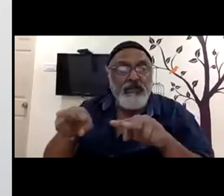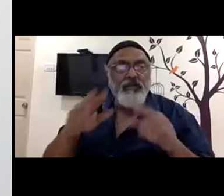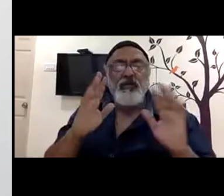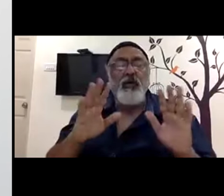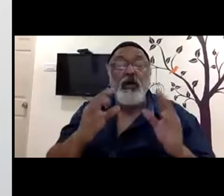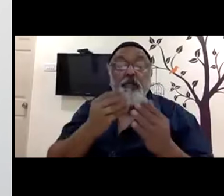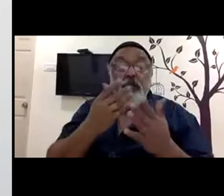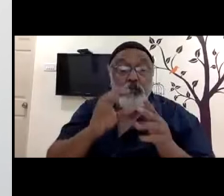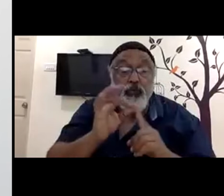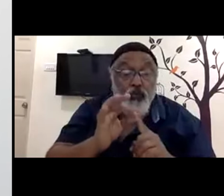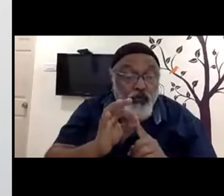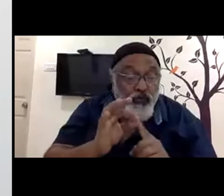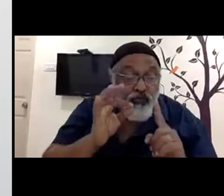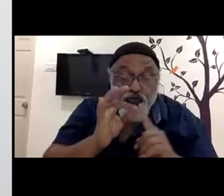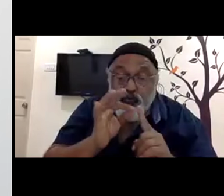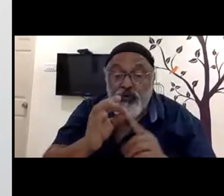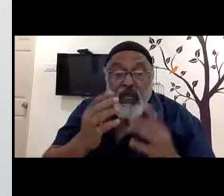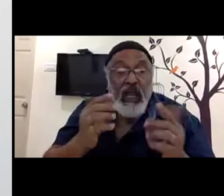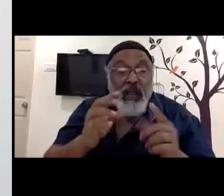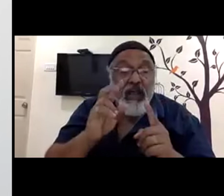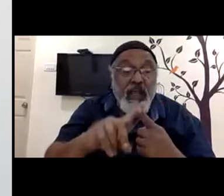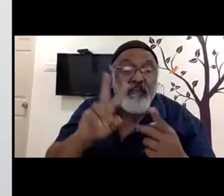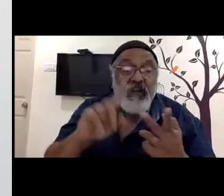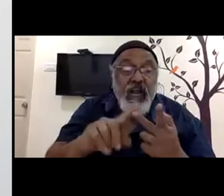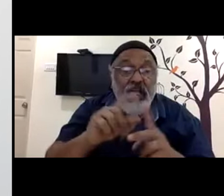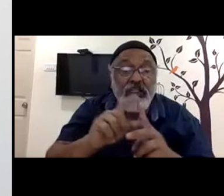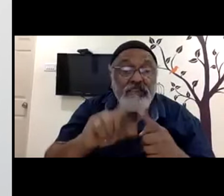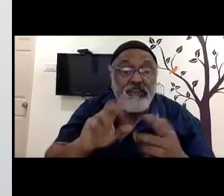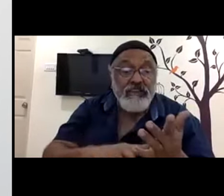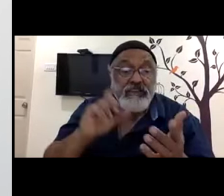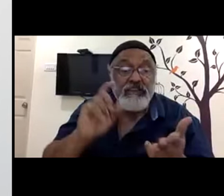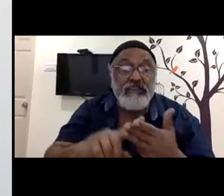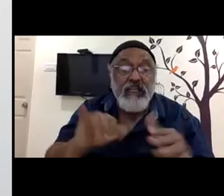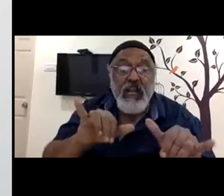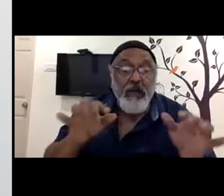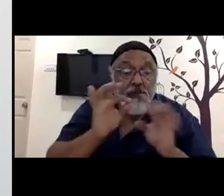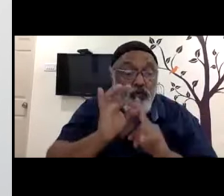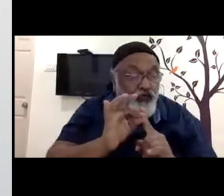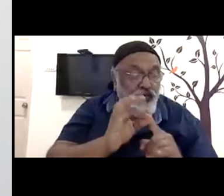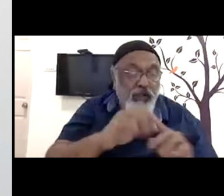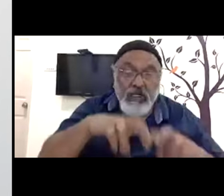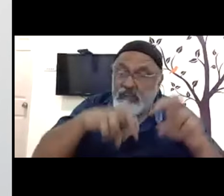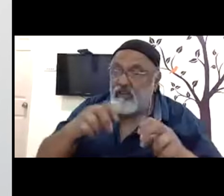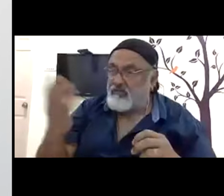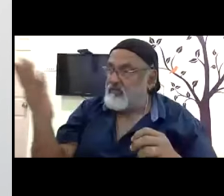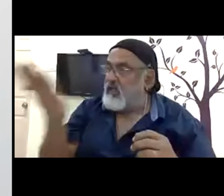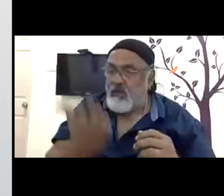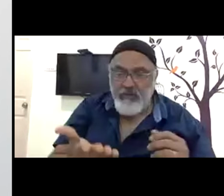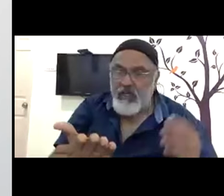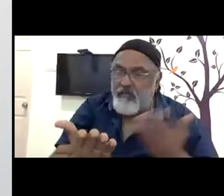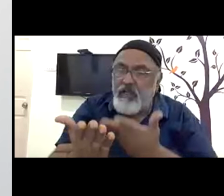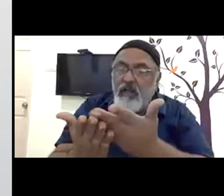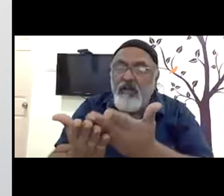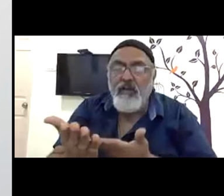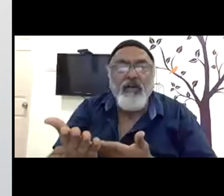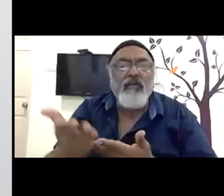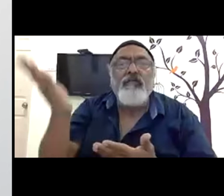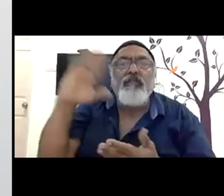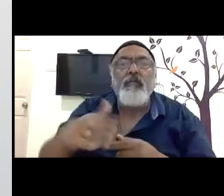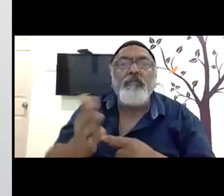personal experience. There is a lot of evidence which backs what our research findings are